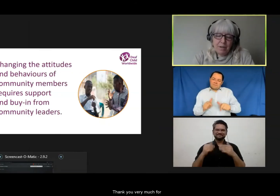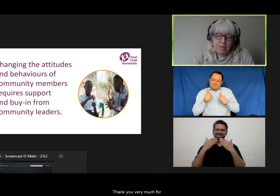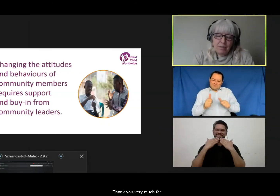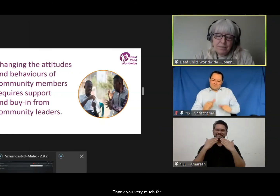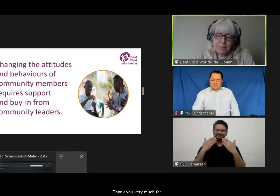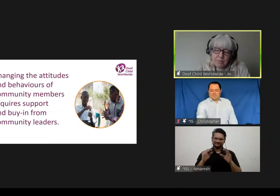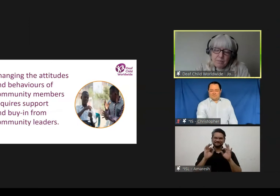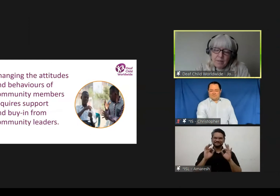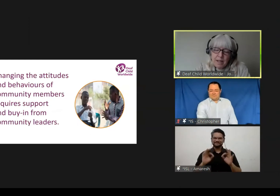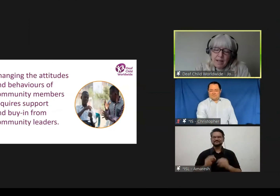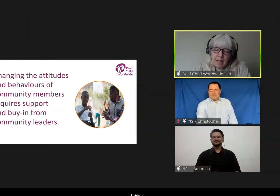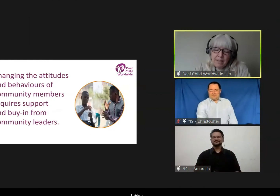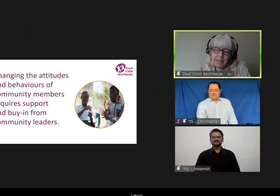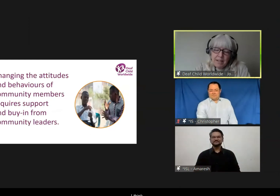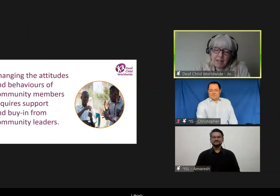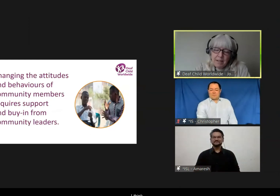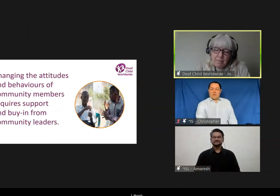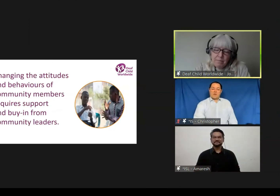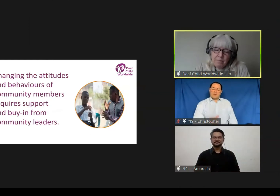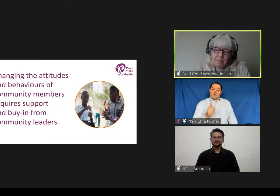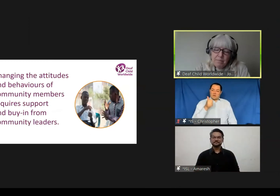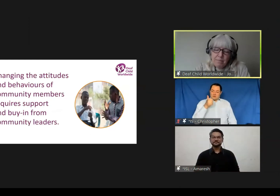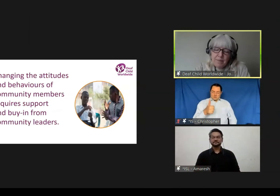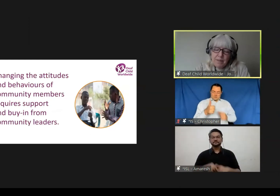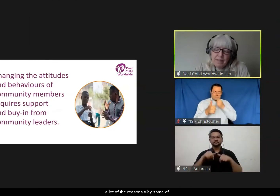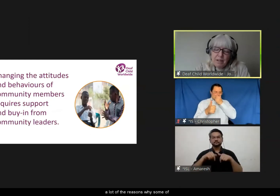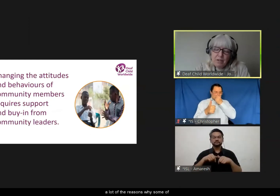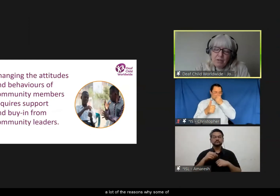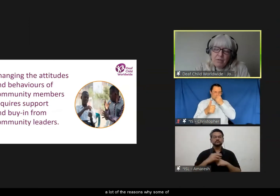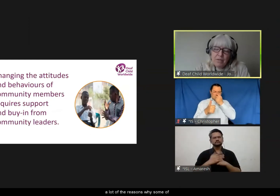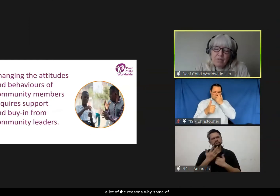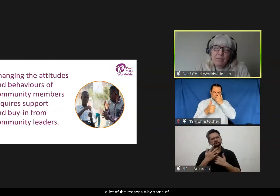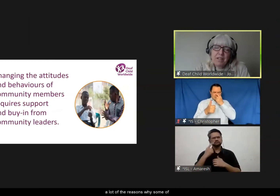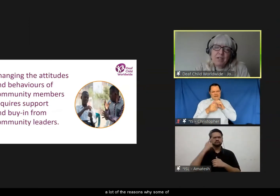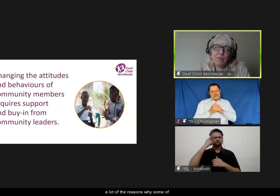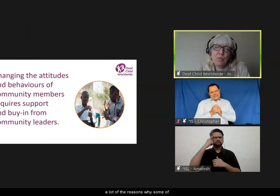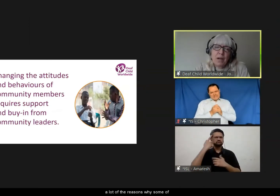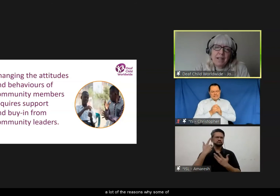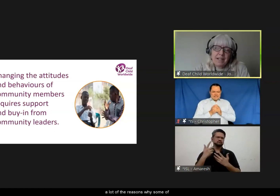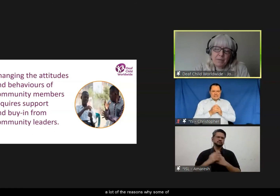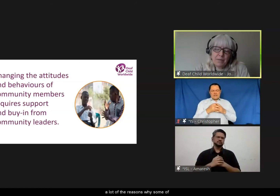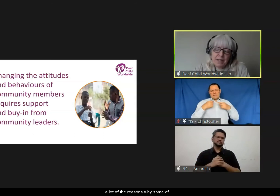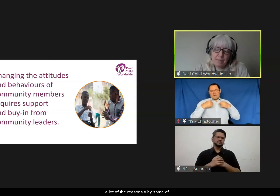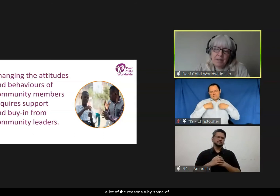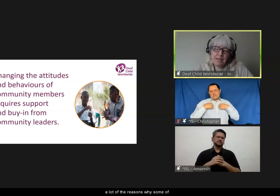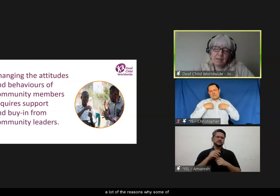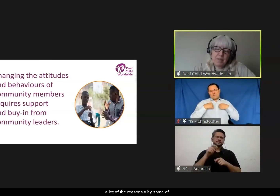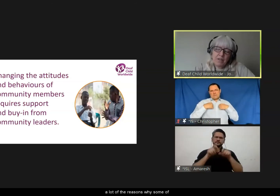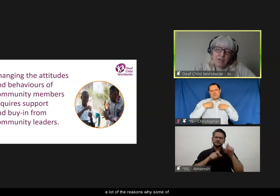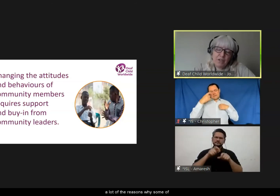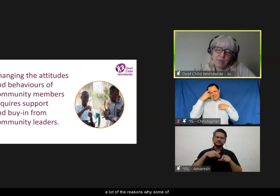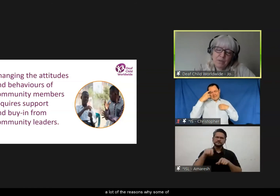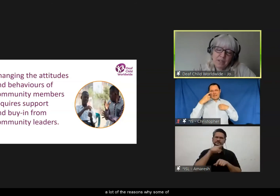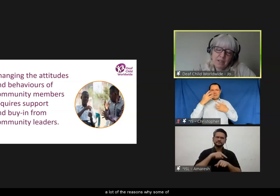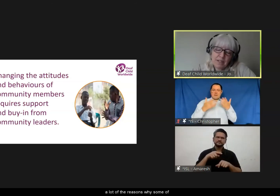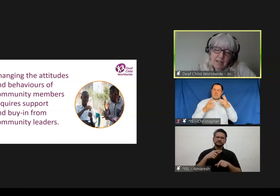in that poll. I think a lot of the reasons why some of these myths emerge